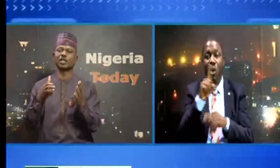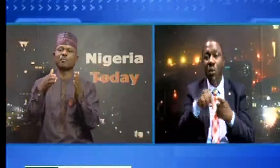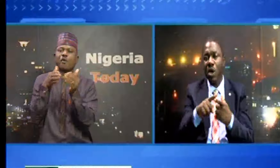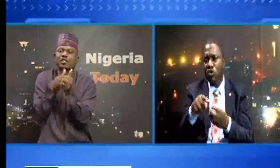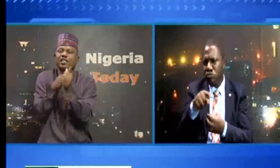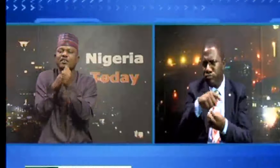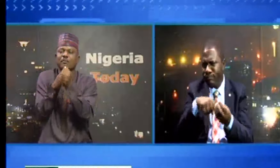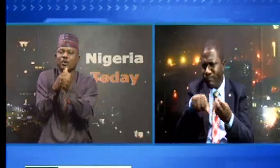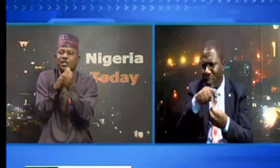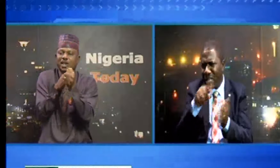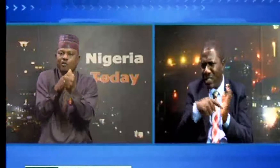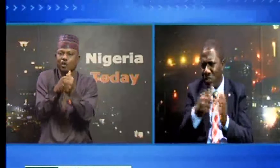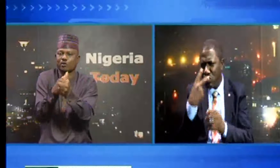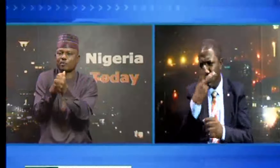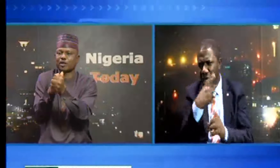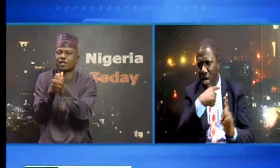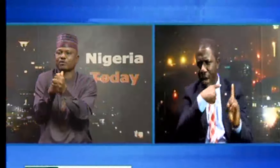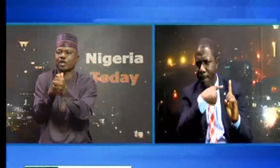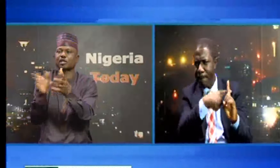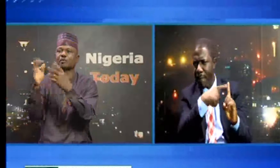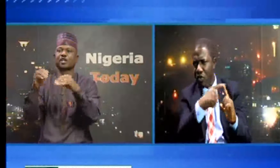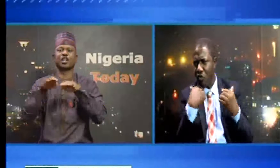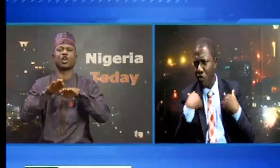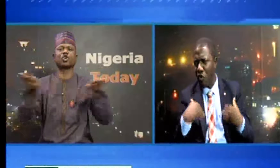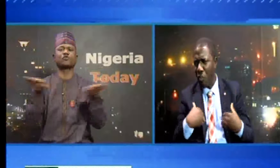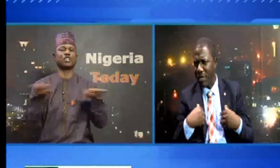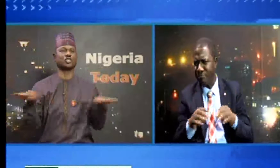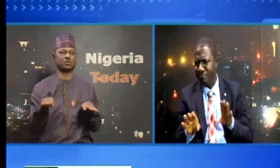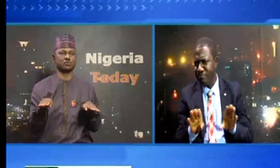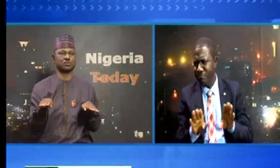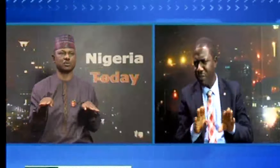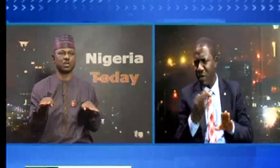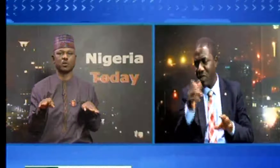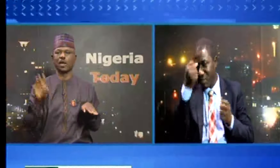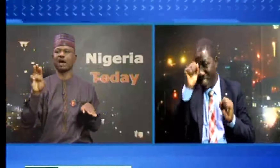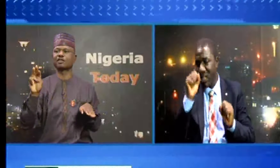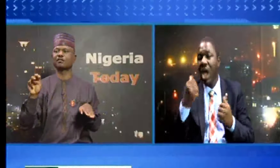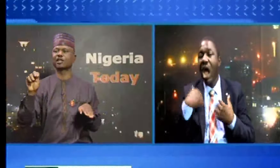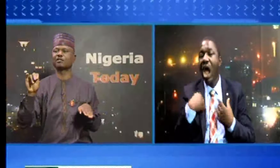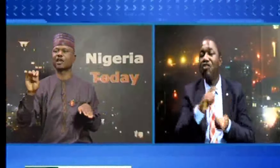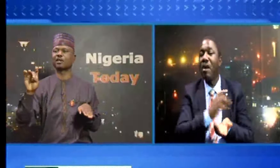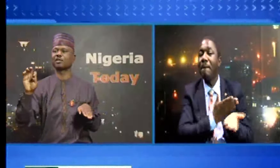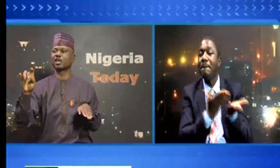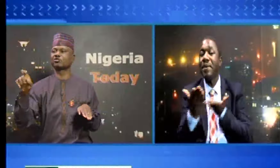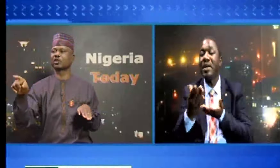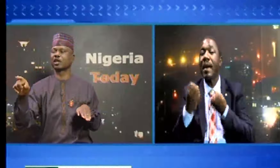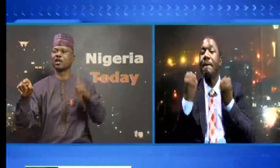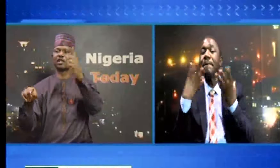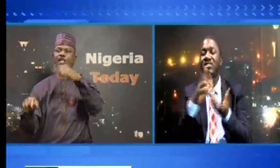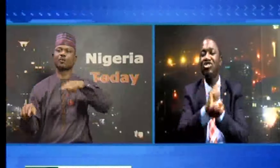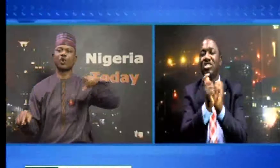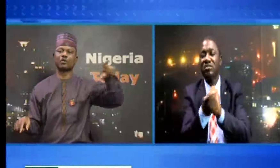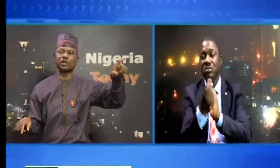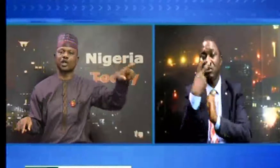this, the positive body language of the president today is bringing a lot of changes. We have different MGAs today.